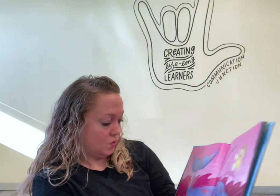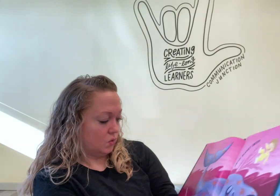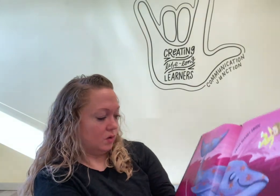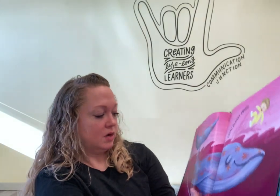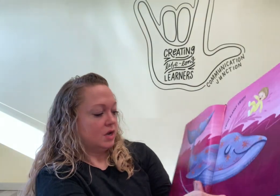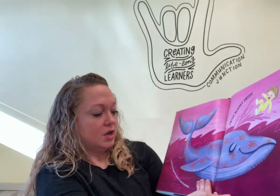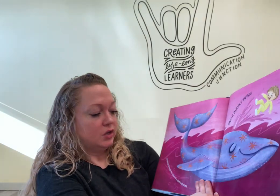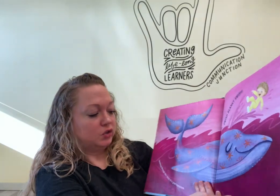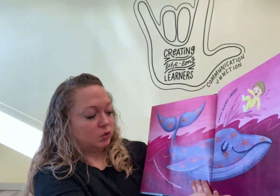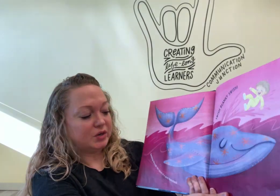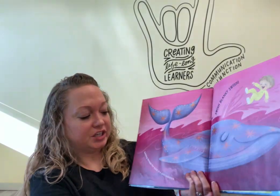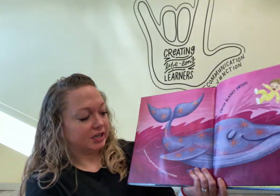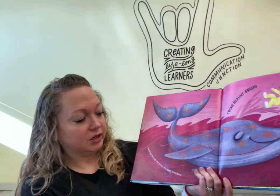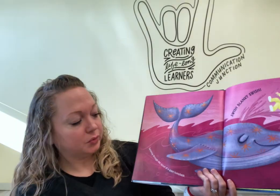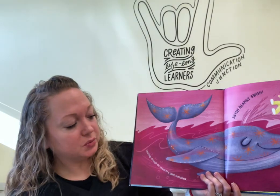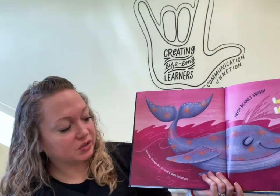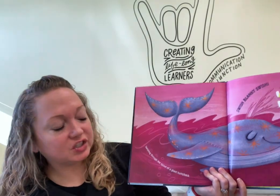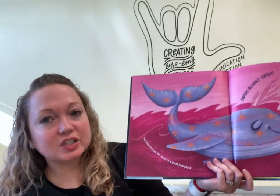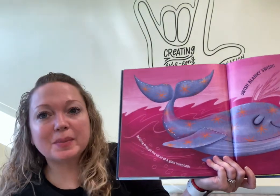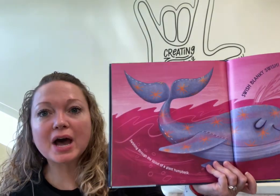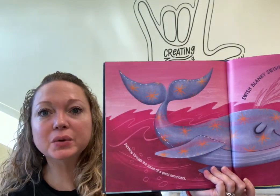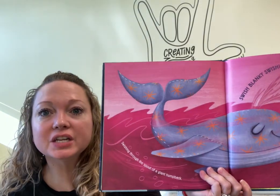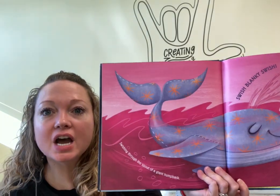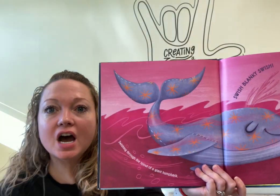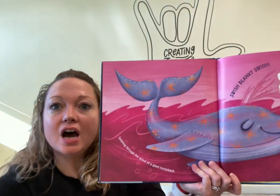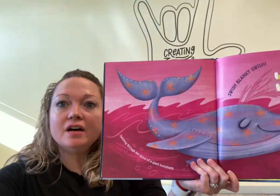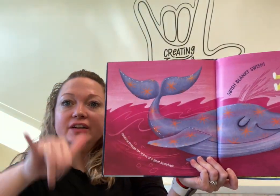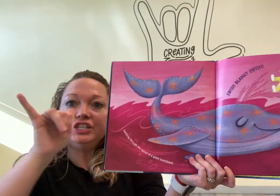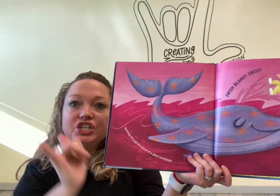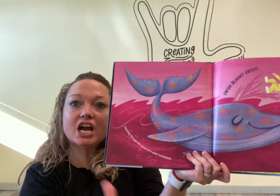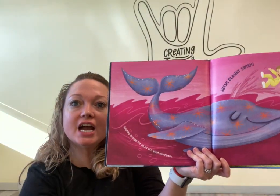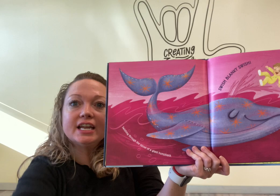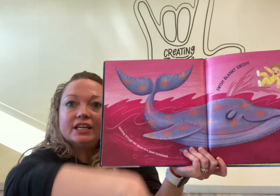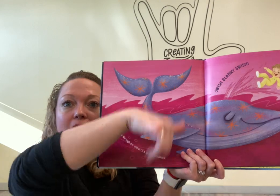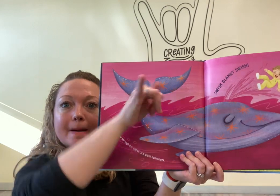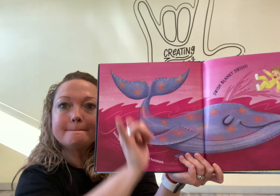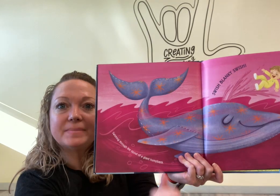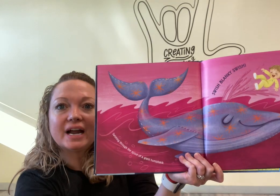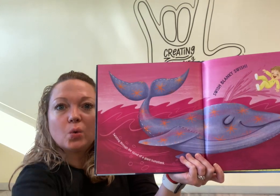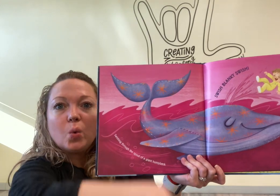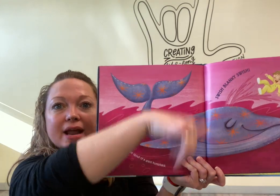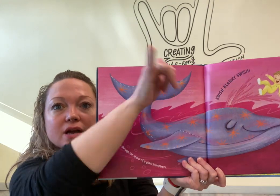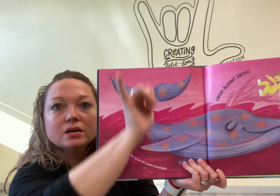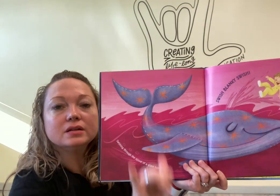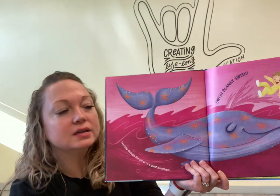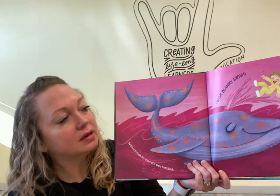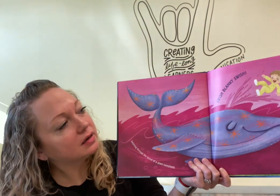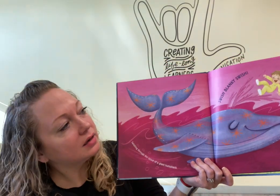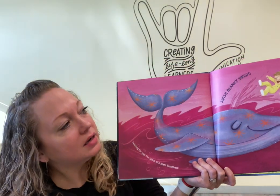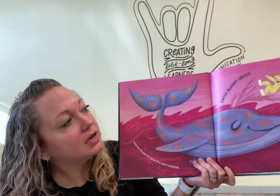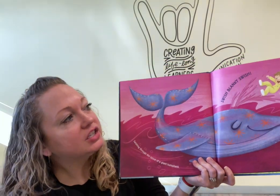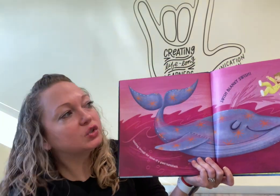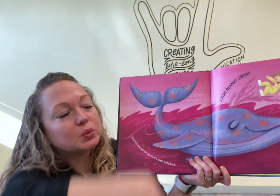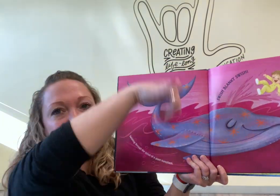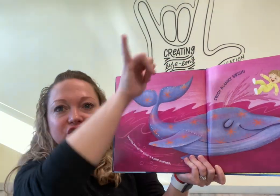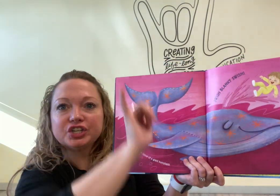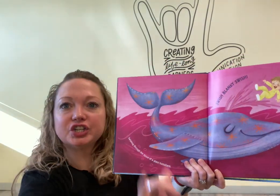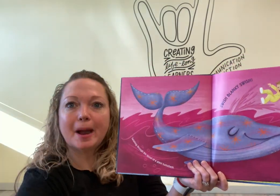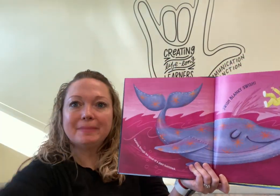Ooh, swishing through the spout of a giant humpback whale. Swish,